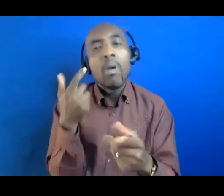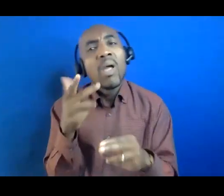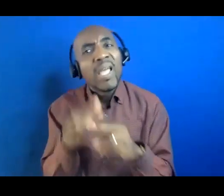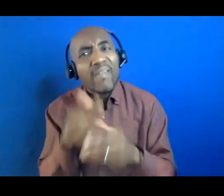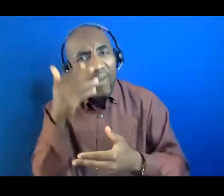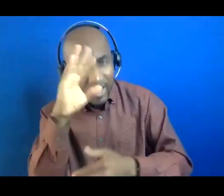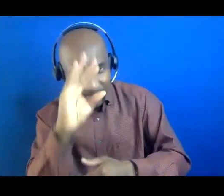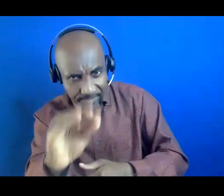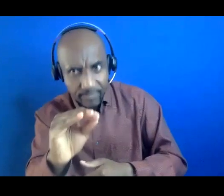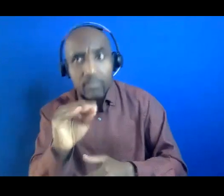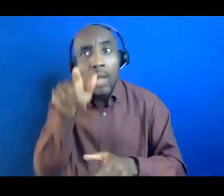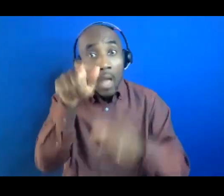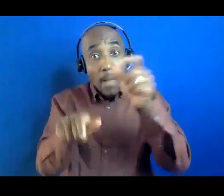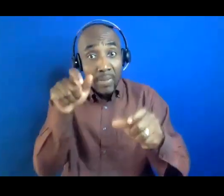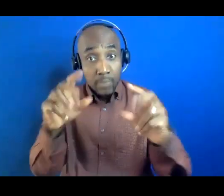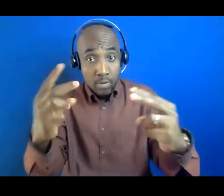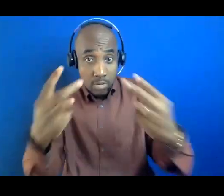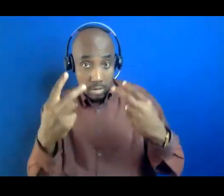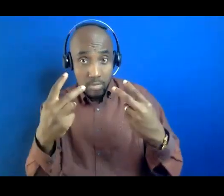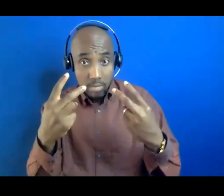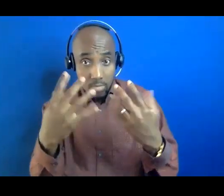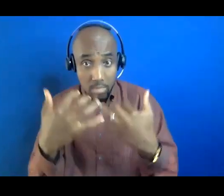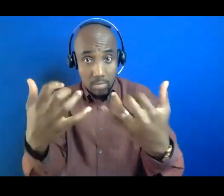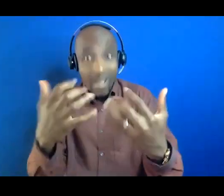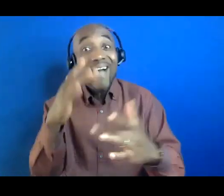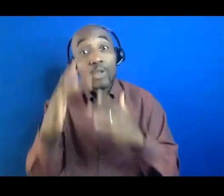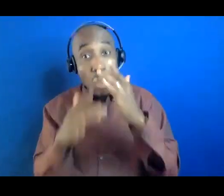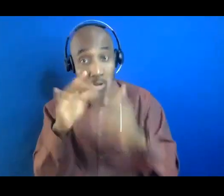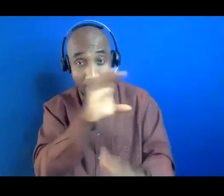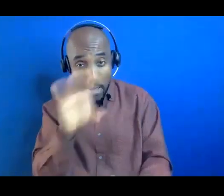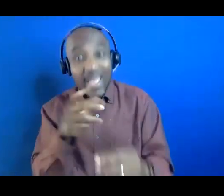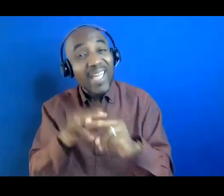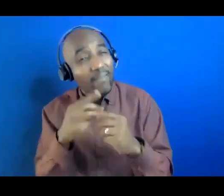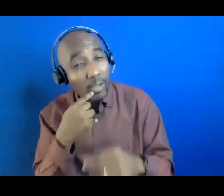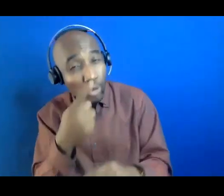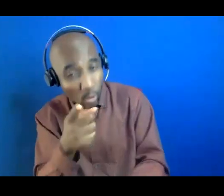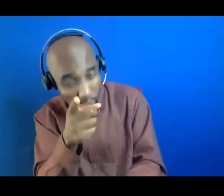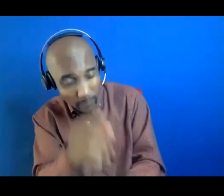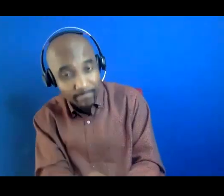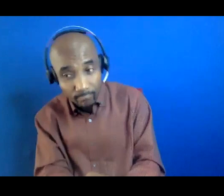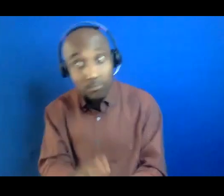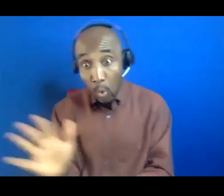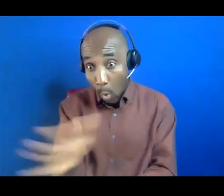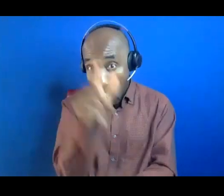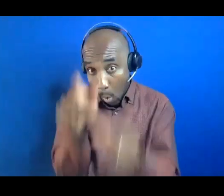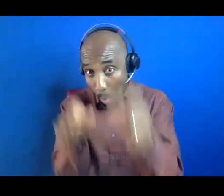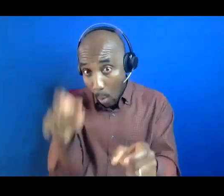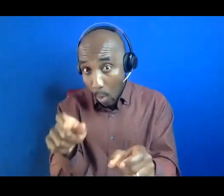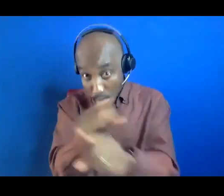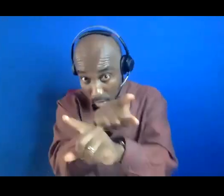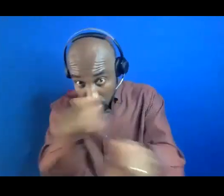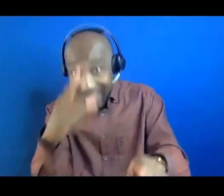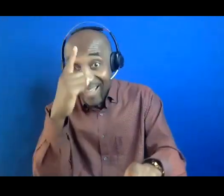single person sitting in this room today and watching online can be a world changer